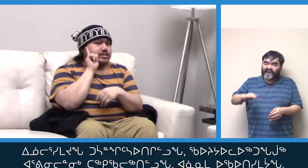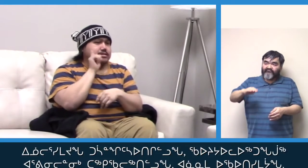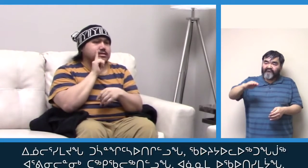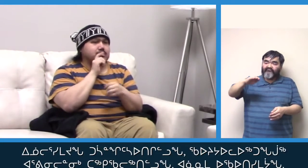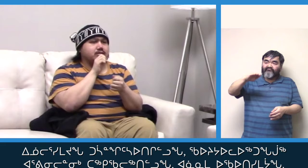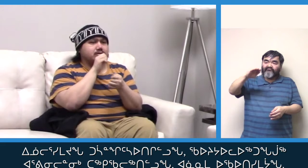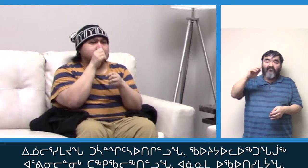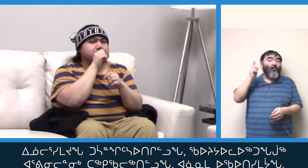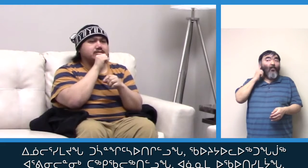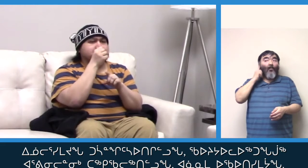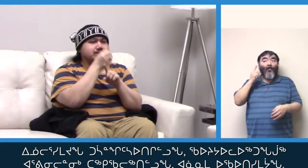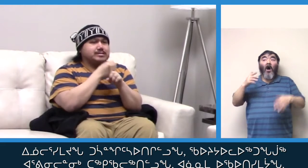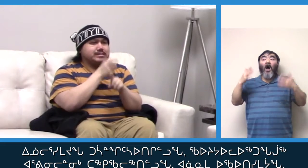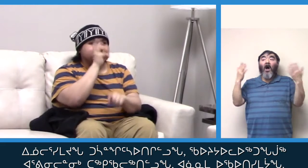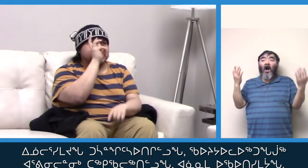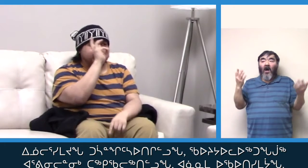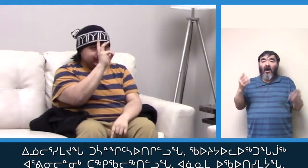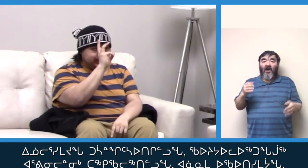I was born